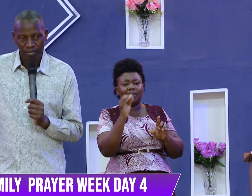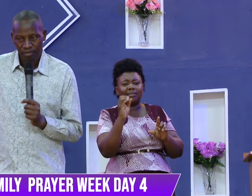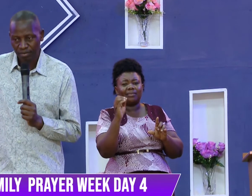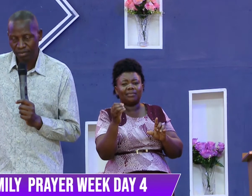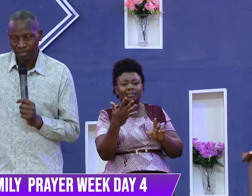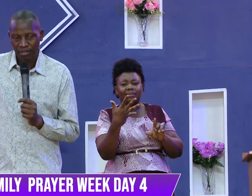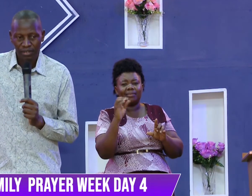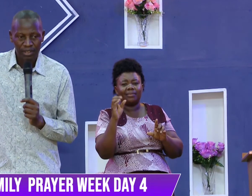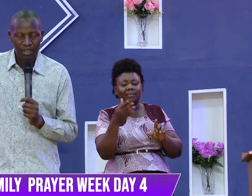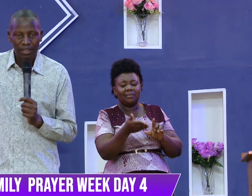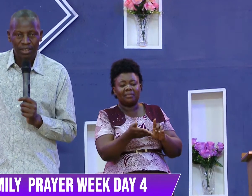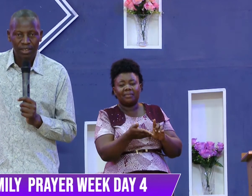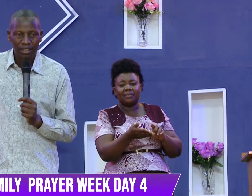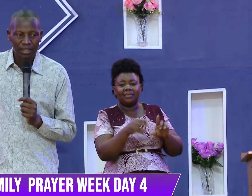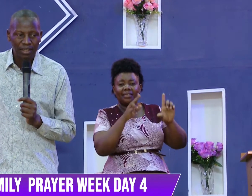500 shillings.